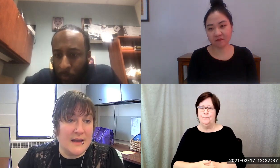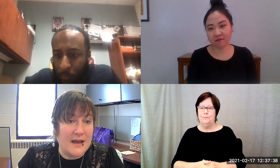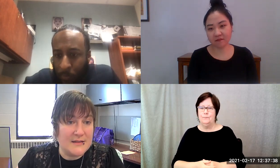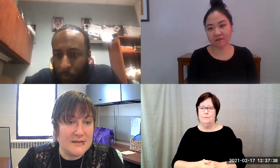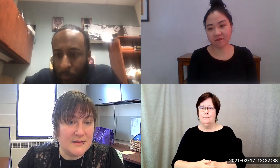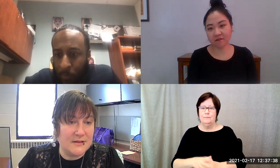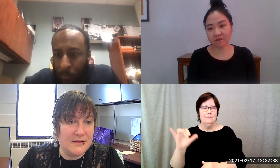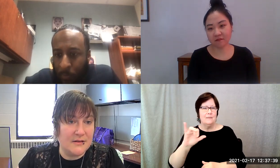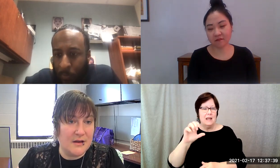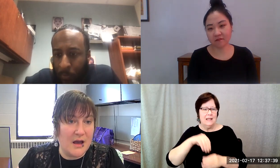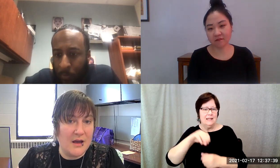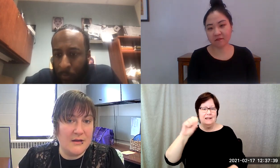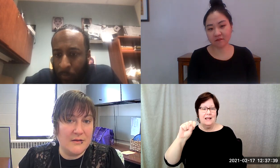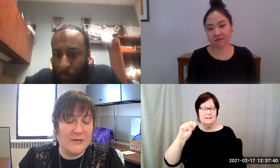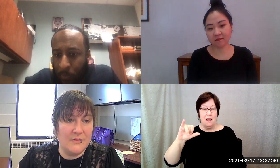in SIS,